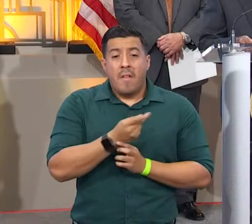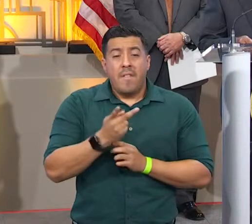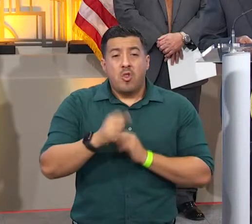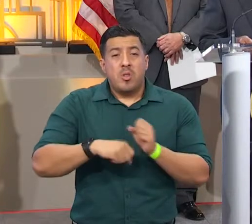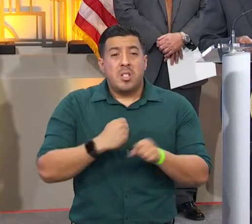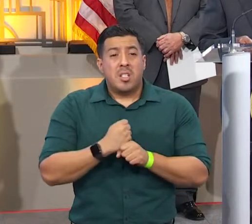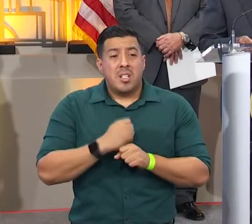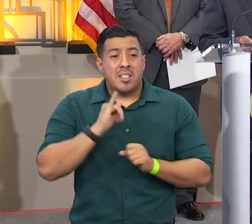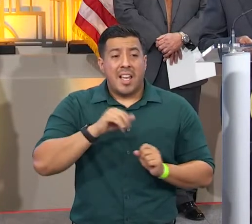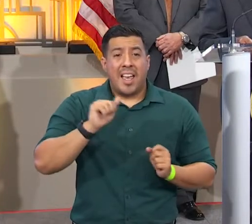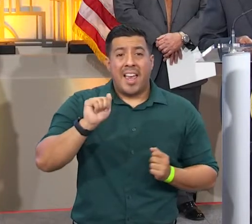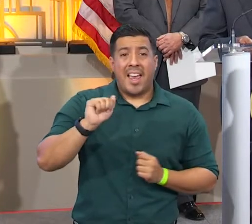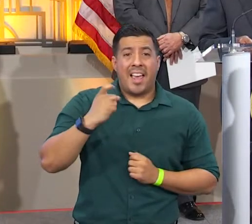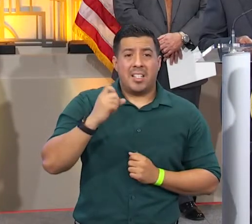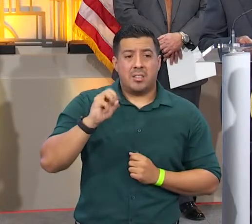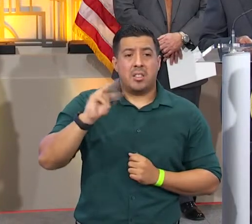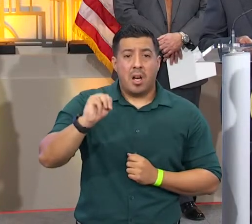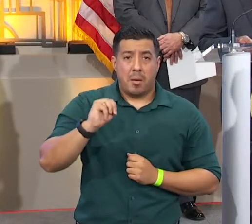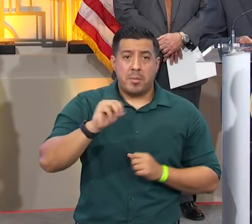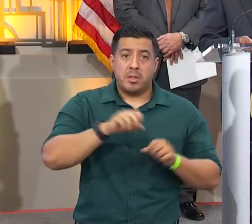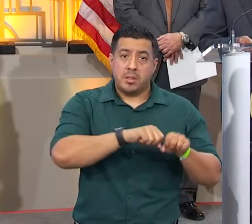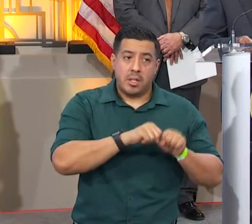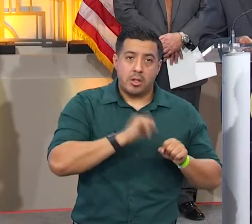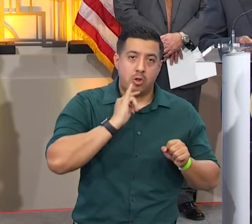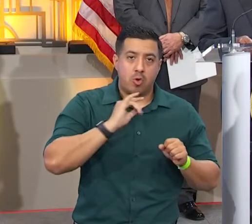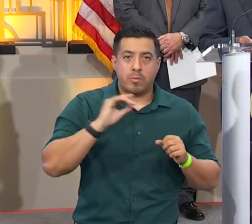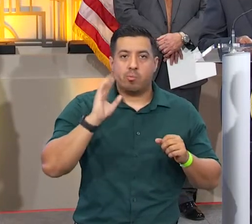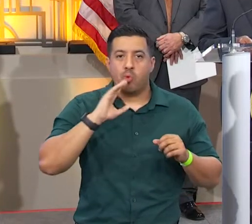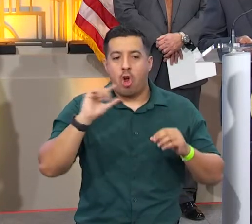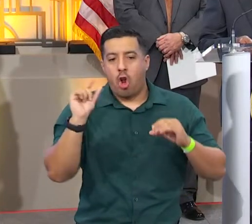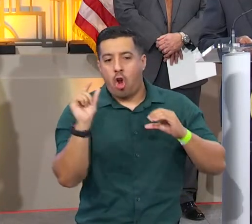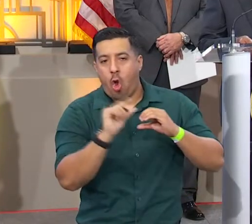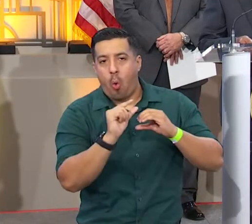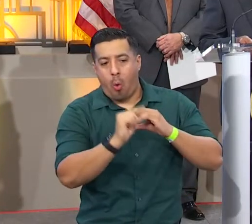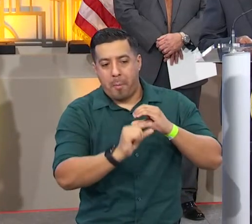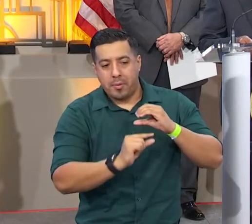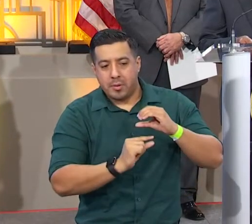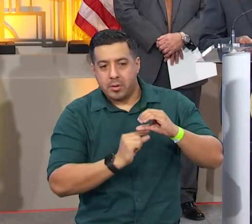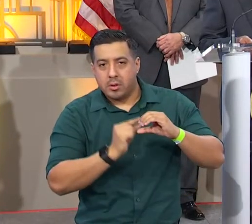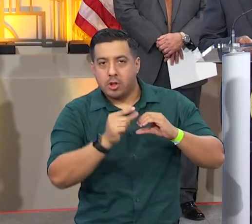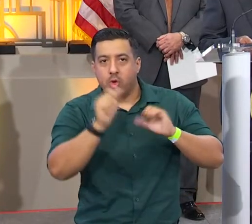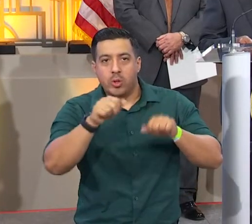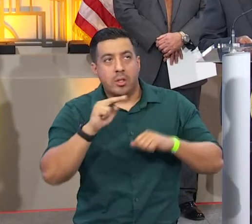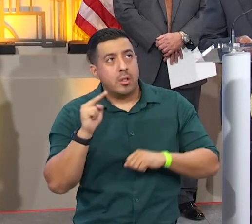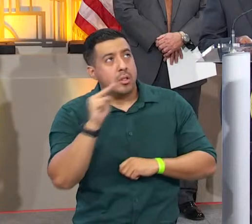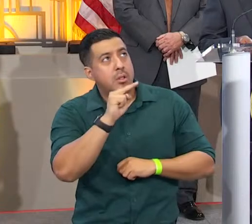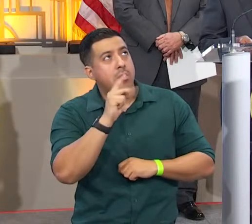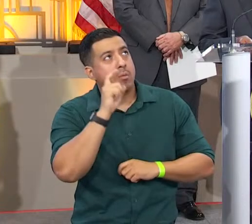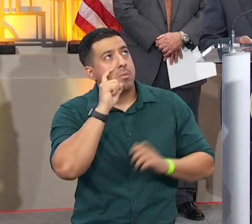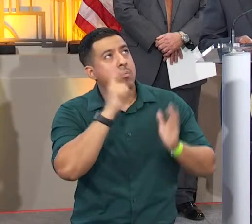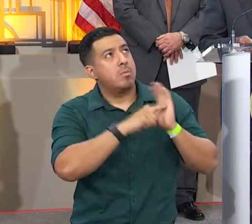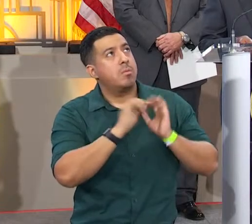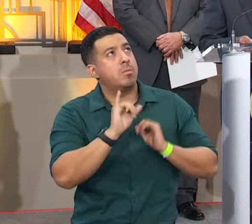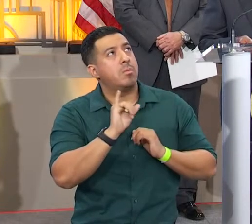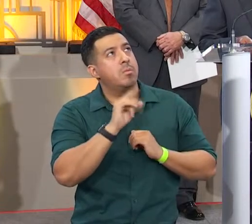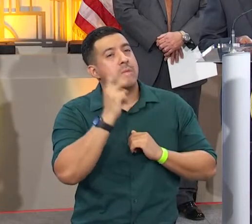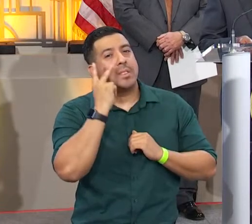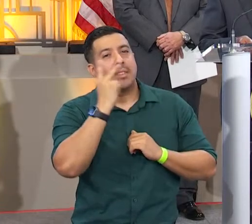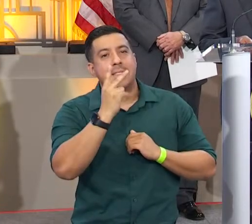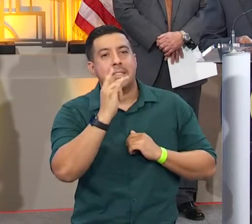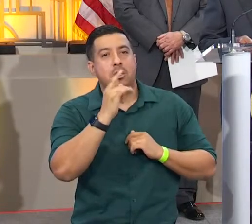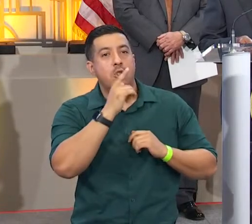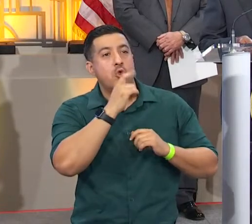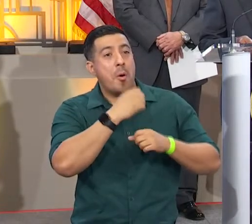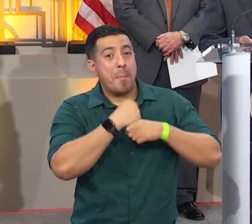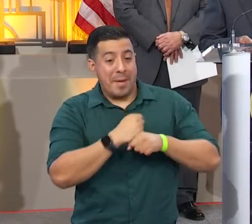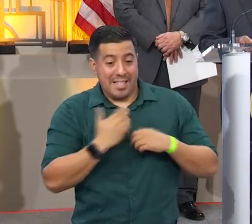Axiom Station is in Earth's low orbit, you will be able to look up and know that a space station